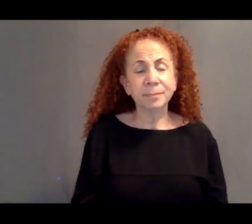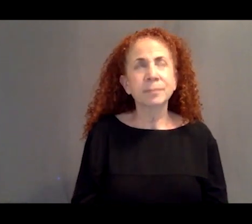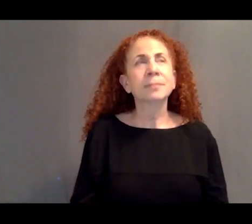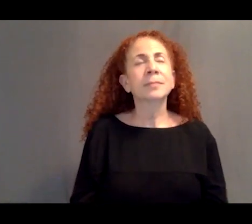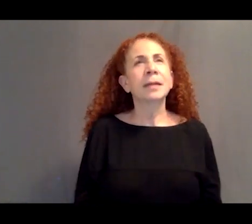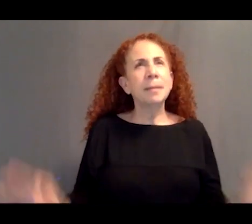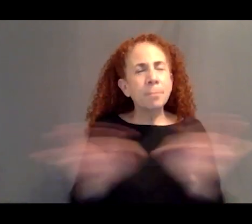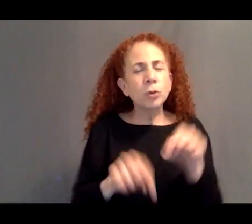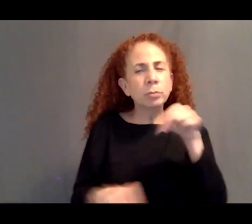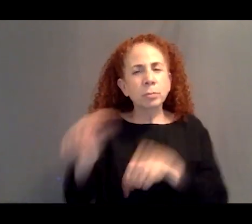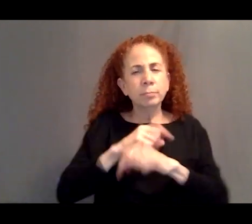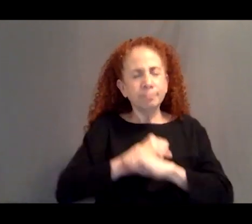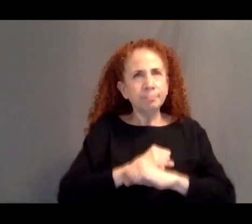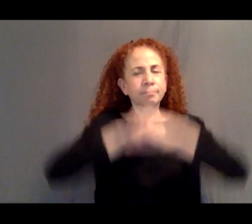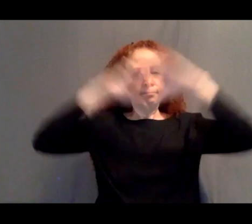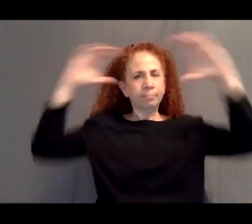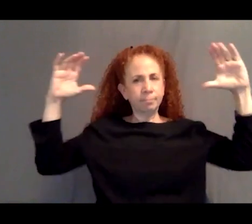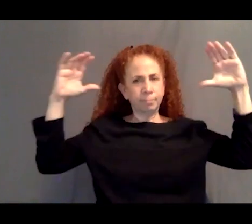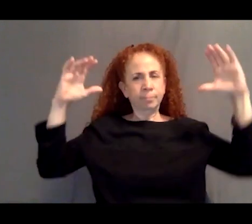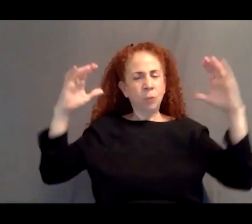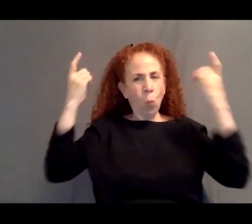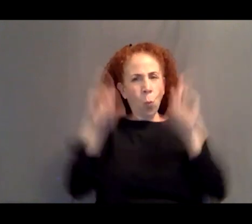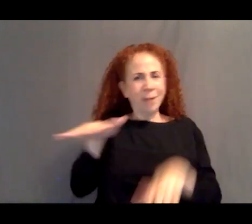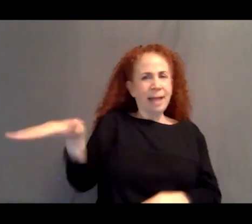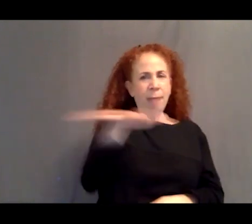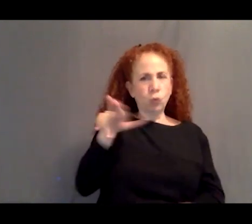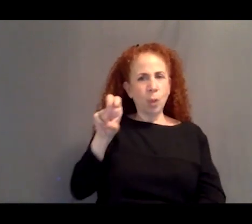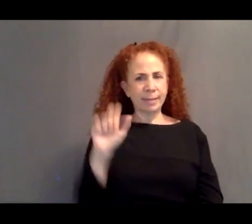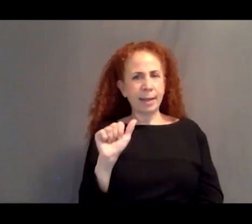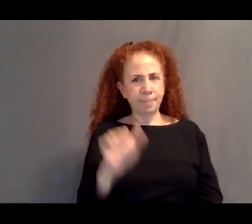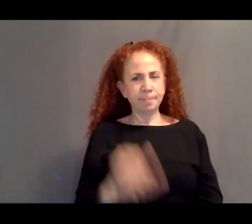contextualize what's happening in the United States in a kind of broader